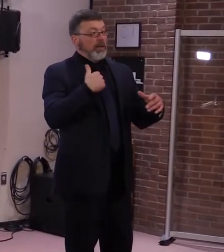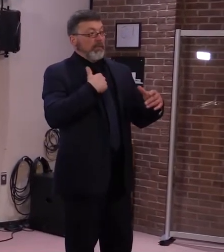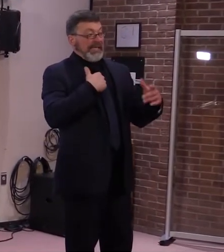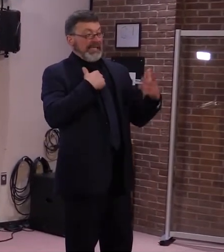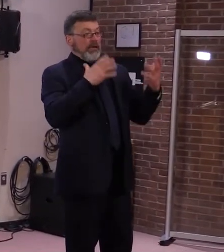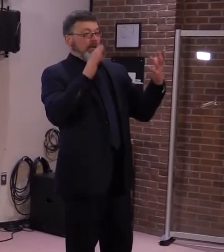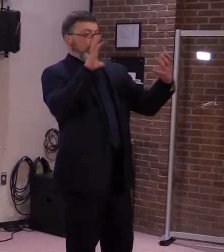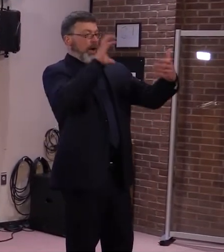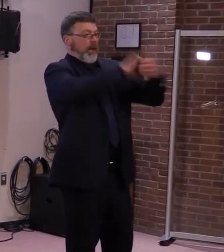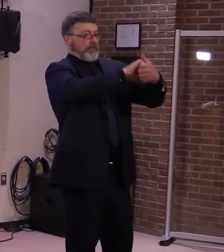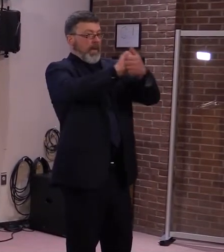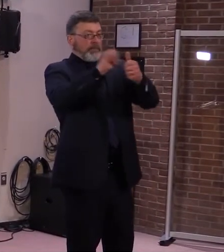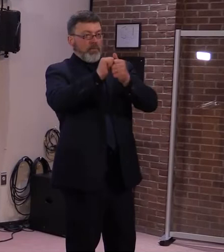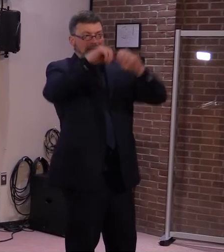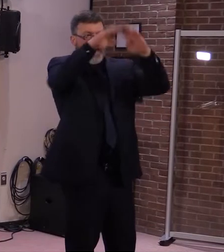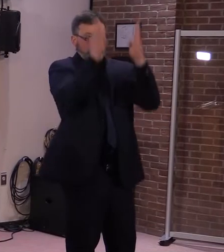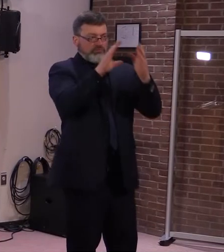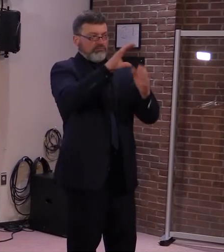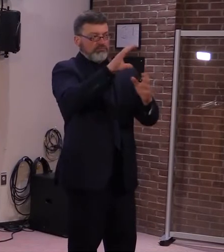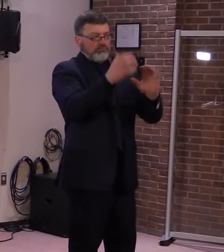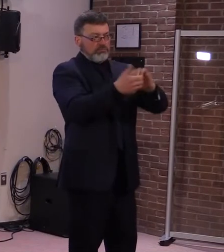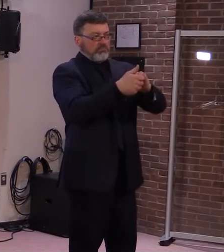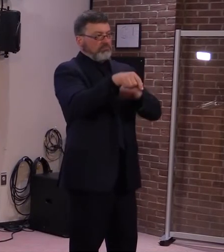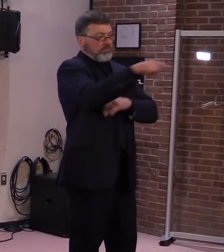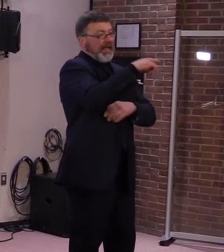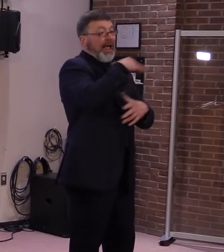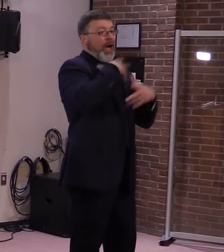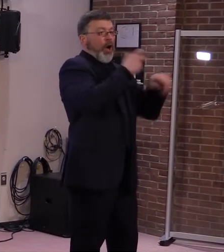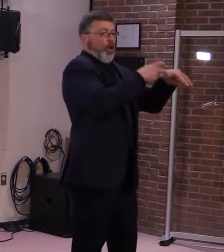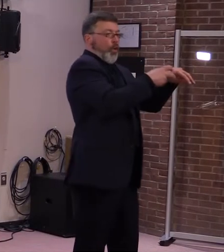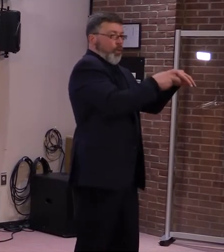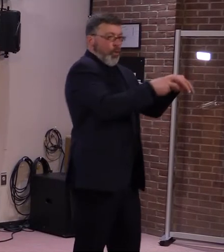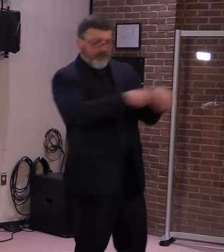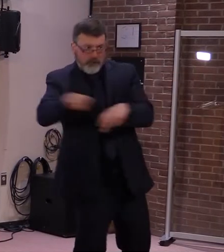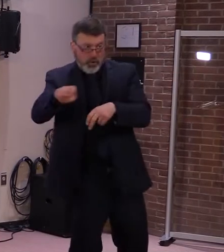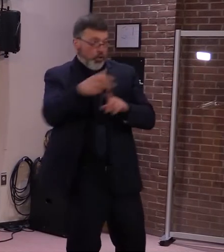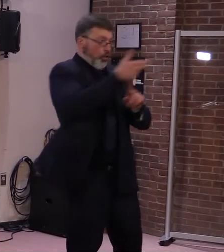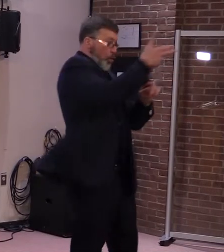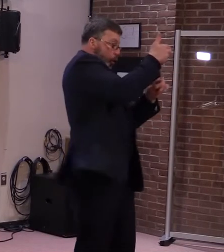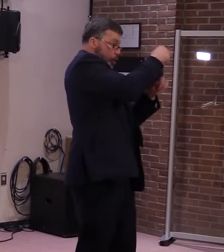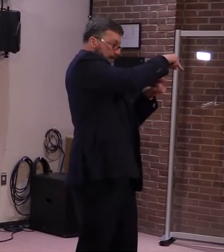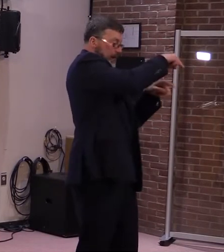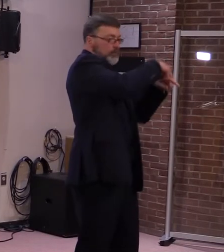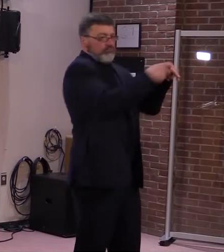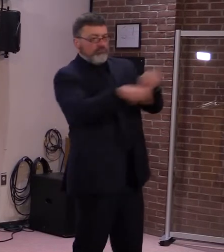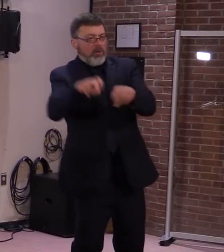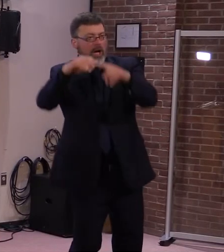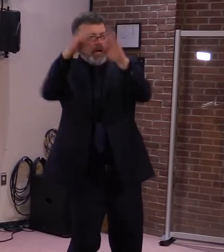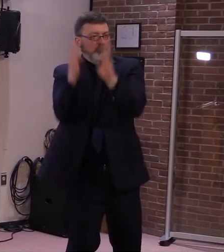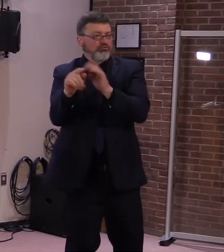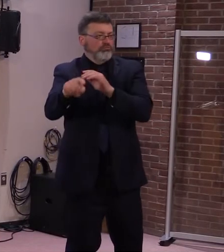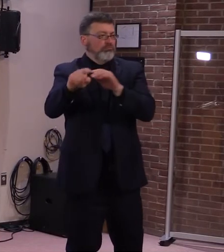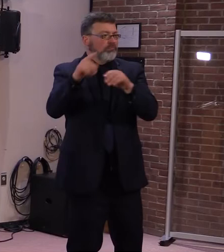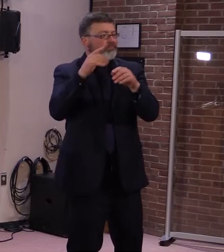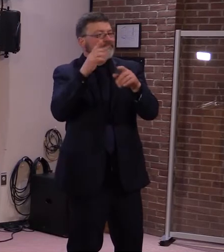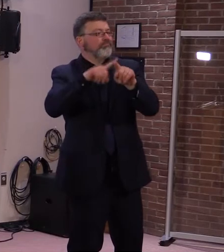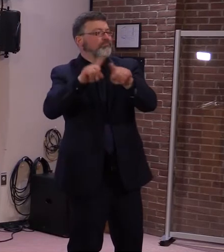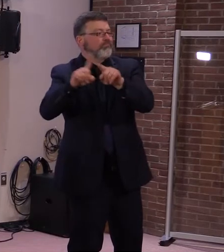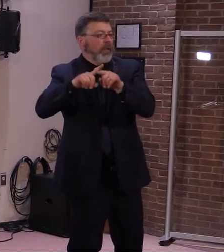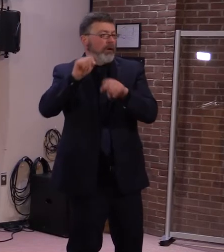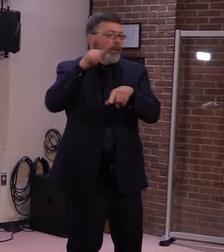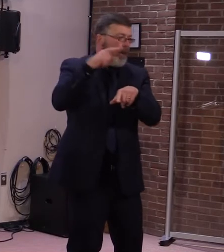plan is for it. The program, as you mentioned, in its current state, is not sustainable for several different